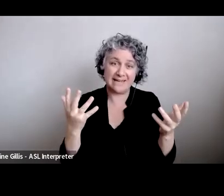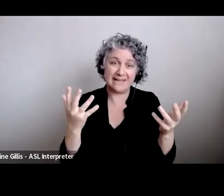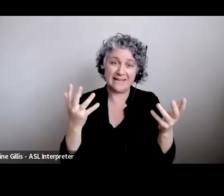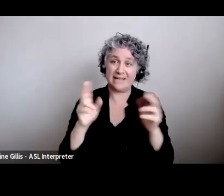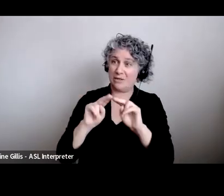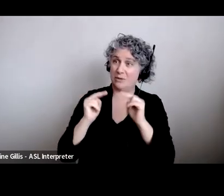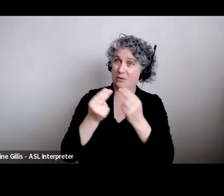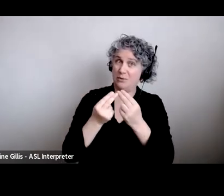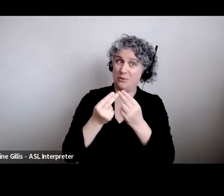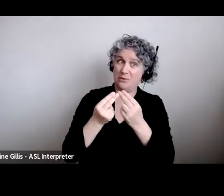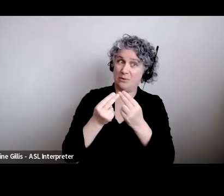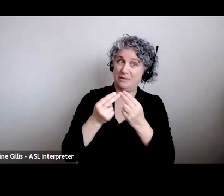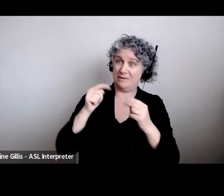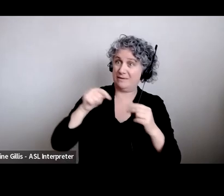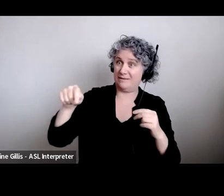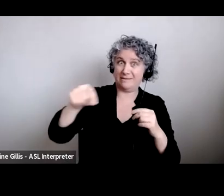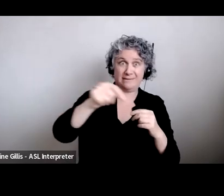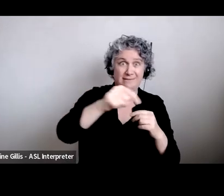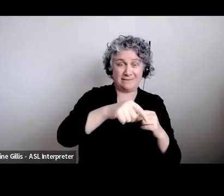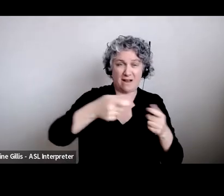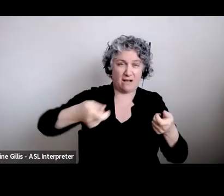unions and a lot of